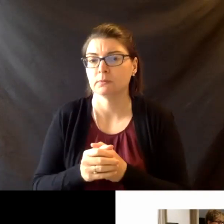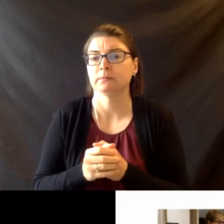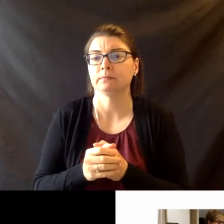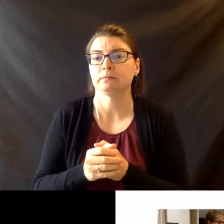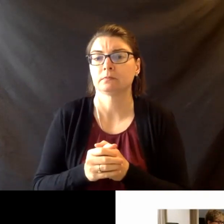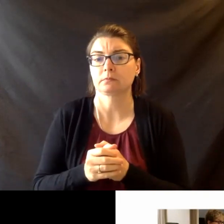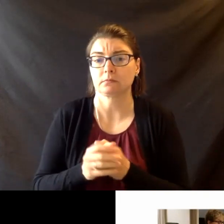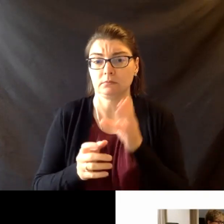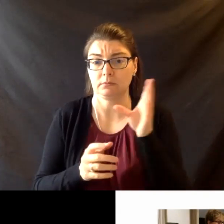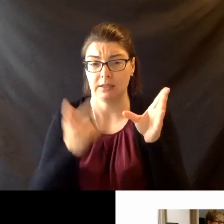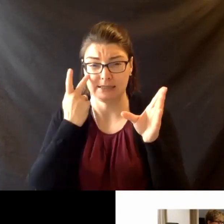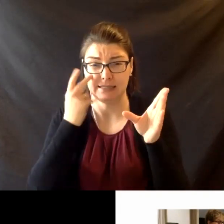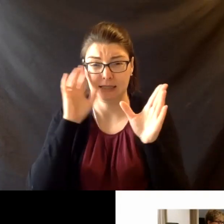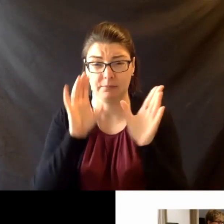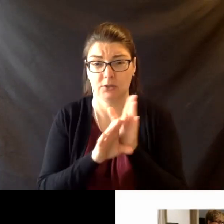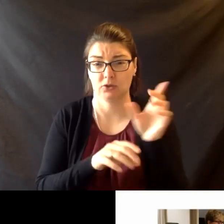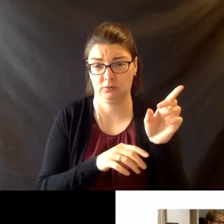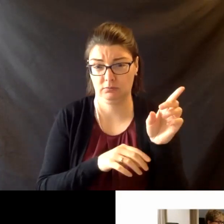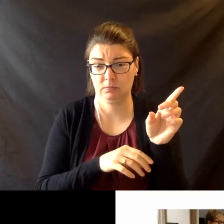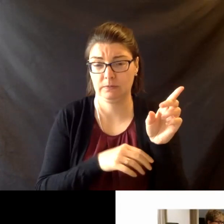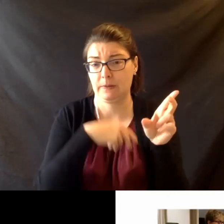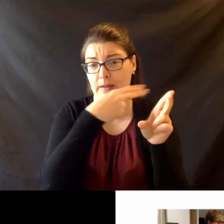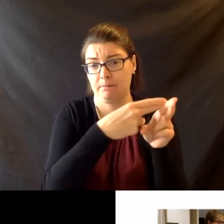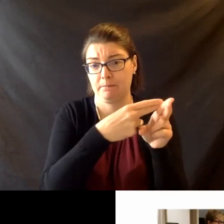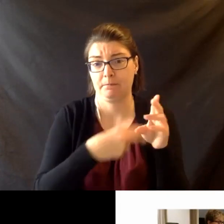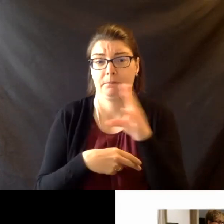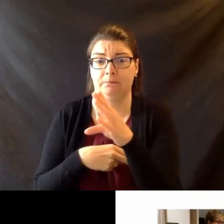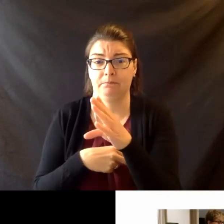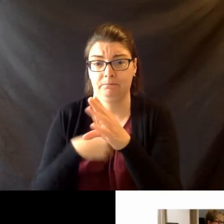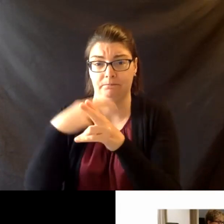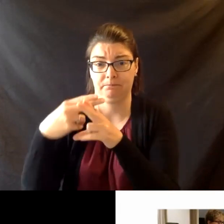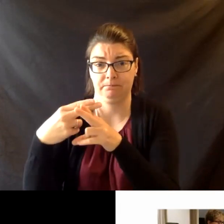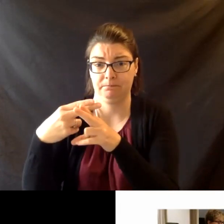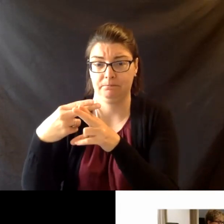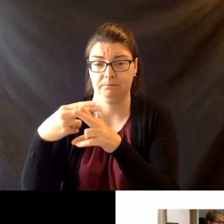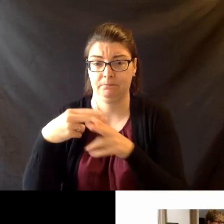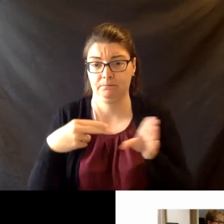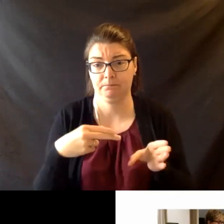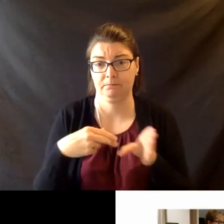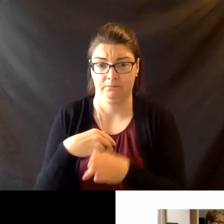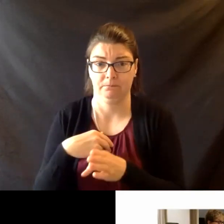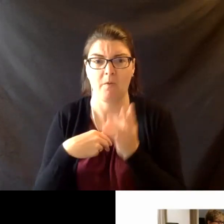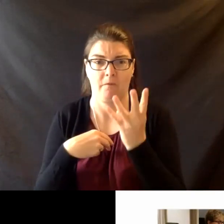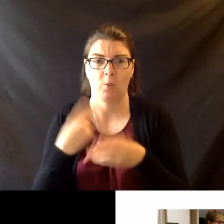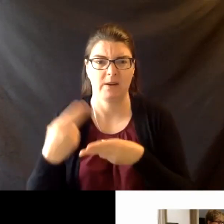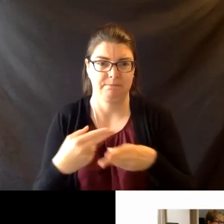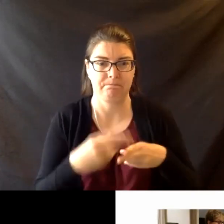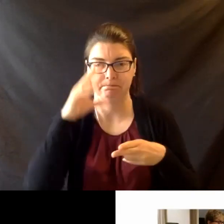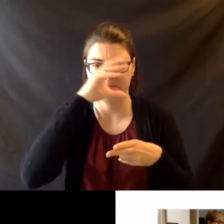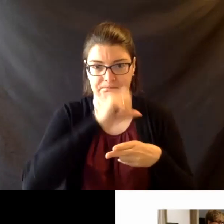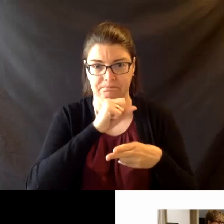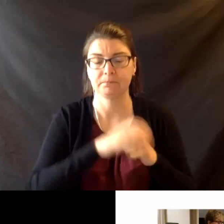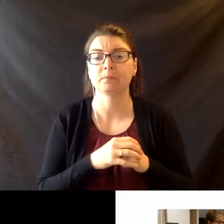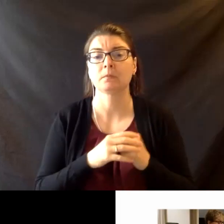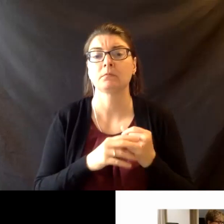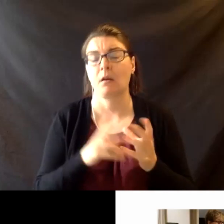left corner, you'll see Biftu Youssef, then Joanna Reynolds, Anna Perkey, and Dawit Demose. So I'm honored